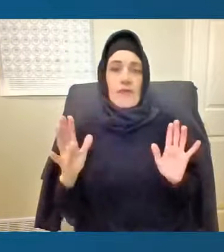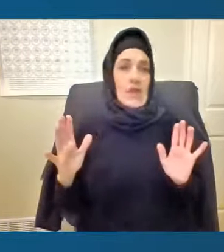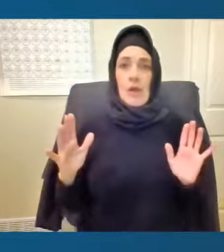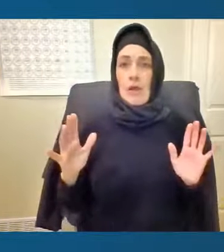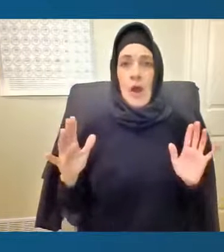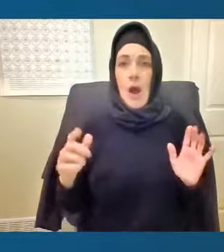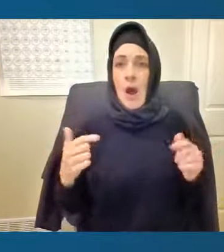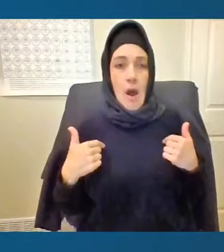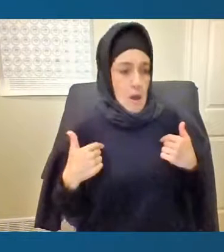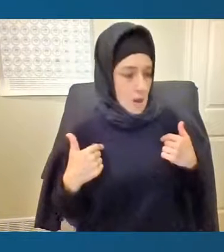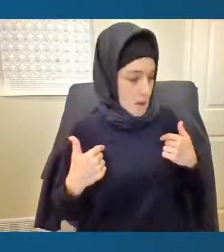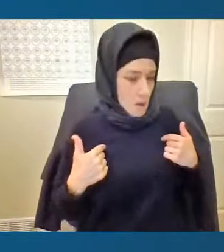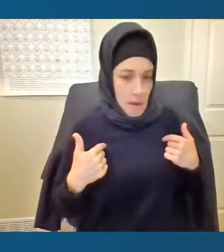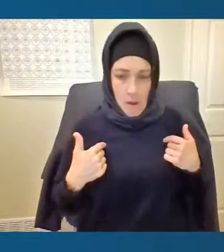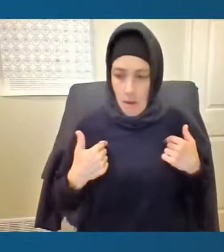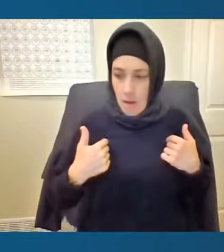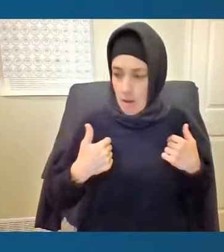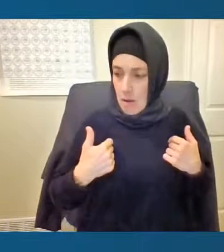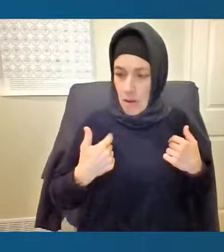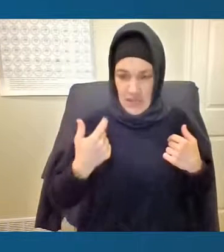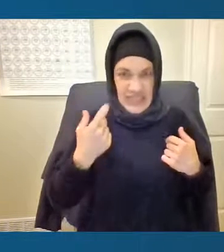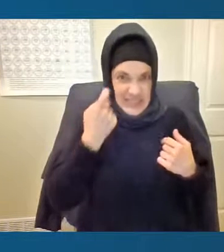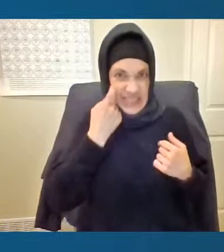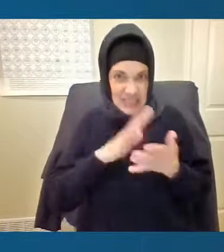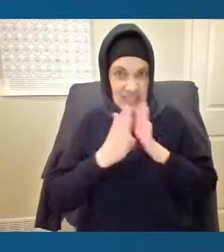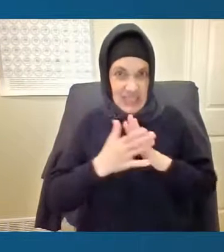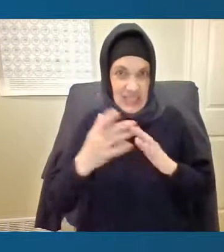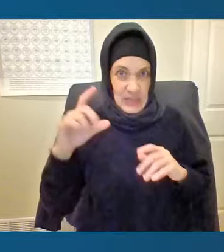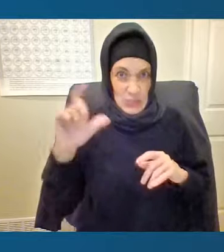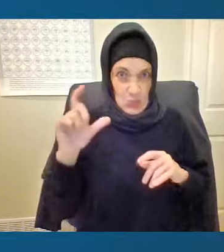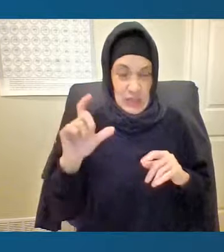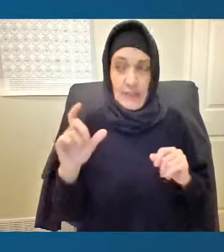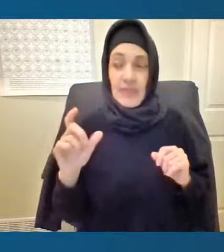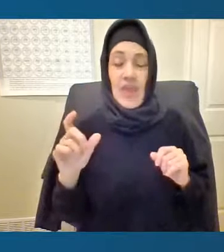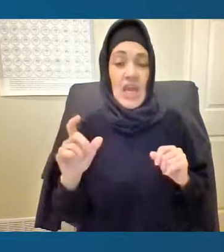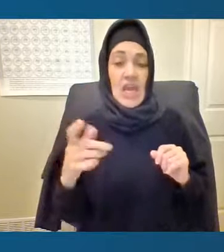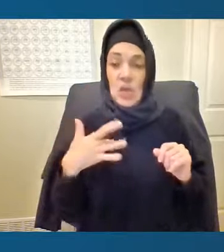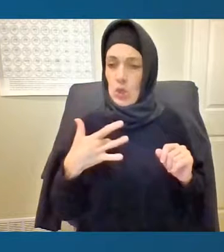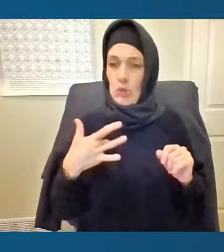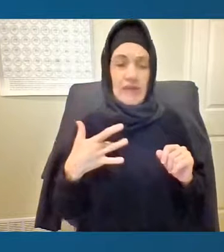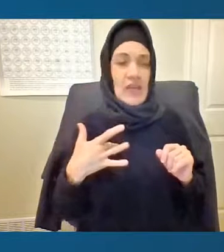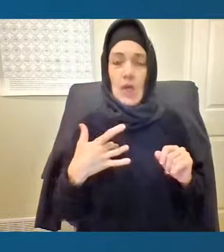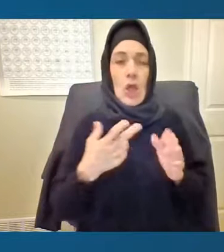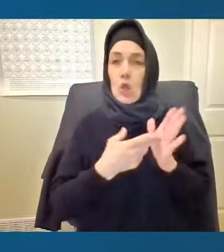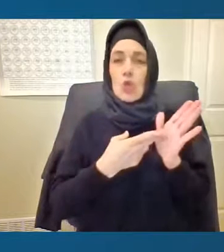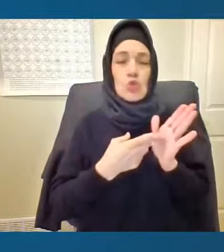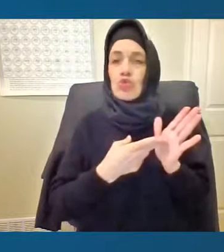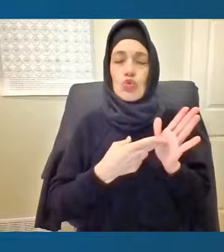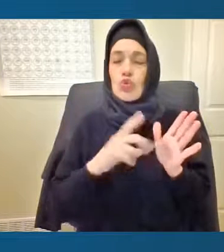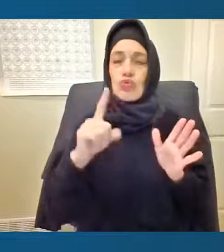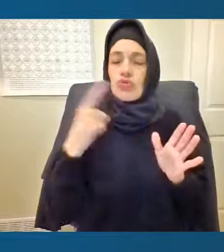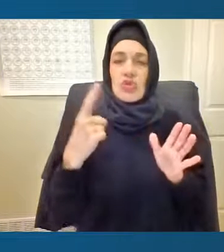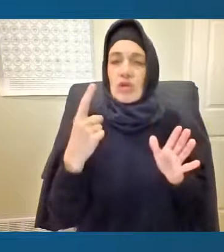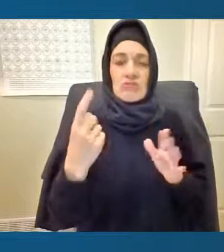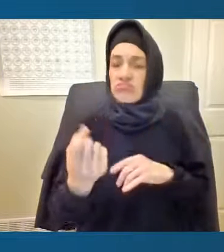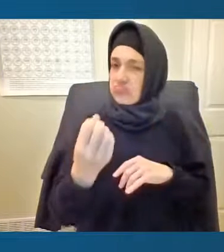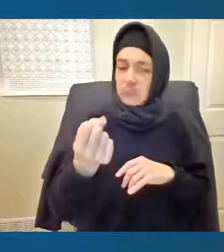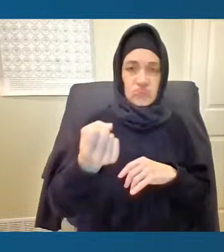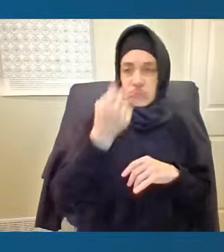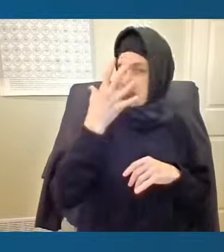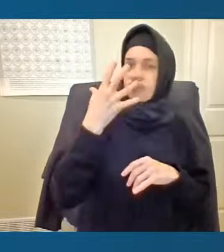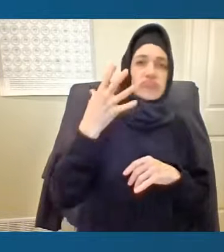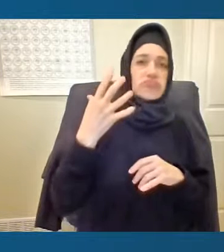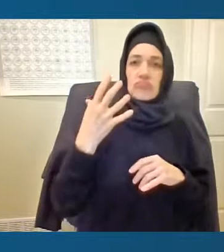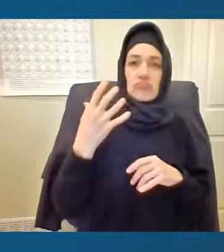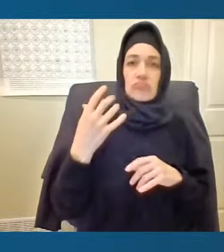an individual are like the truth just smashes against you. And there's a point where you